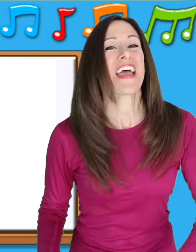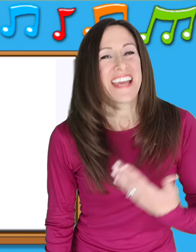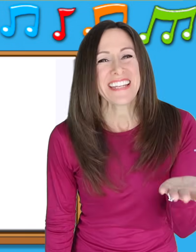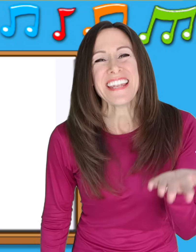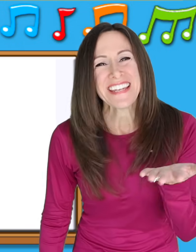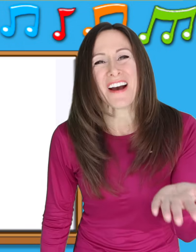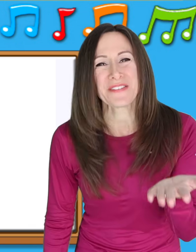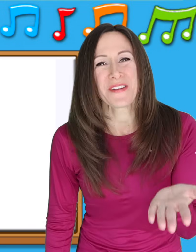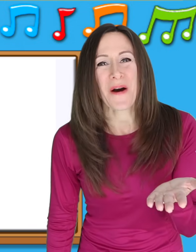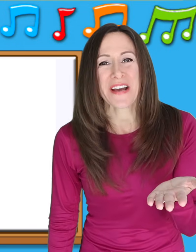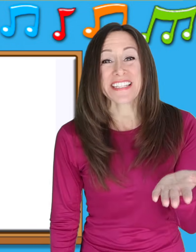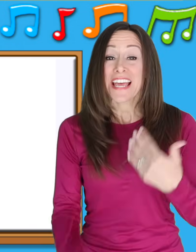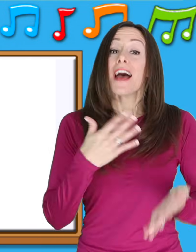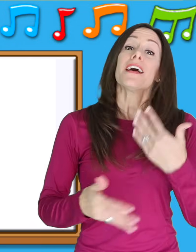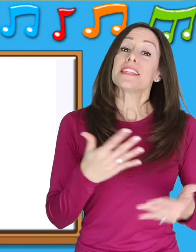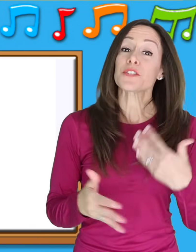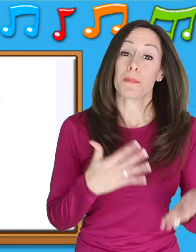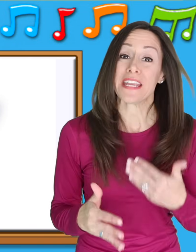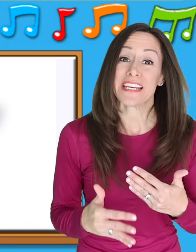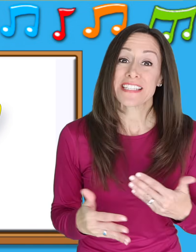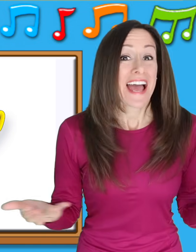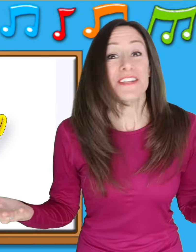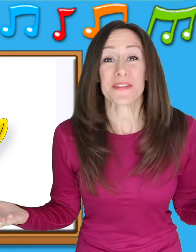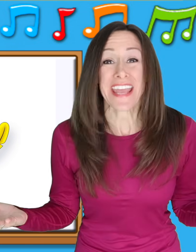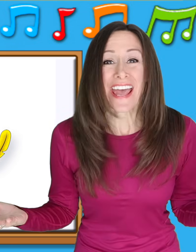Now you know it! Let's repeat it and do it again!